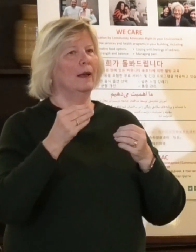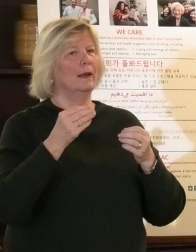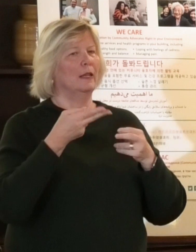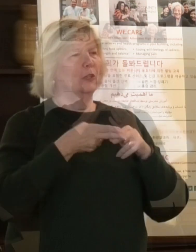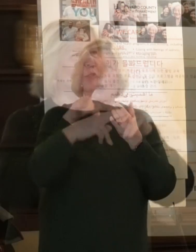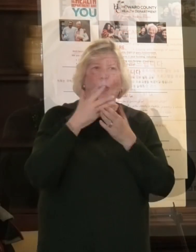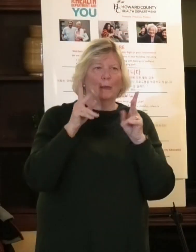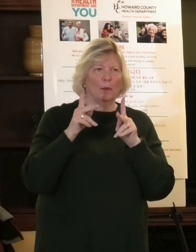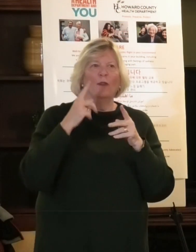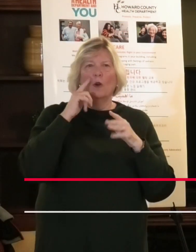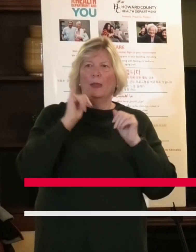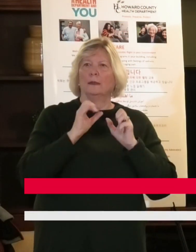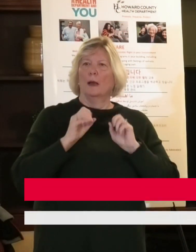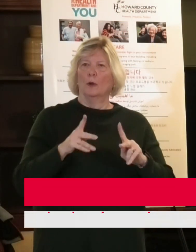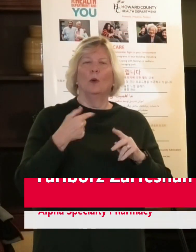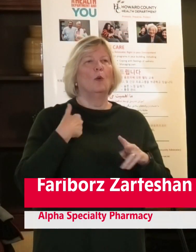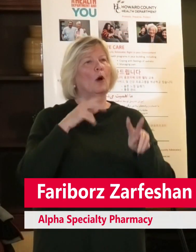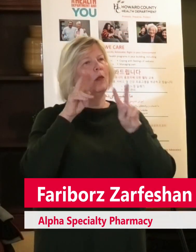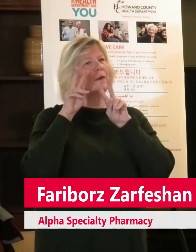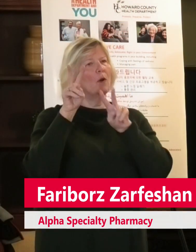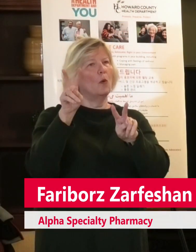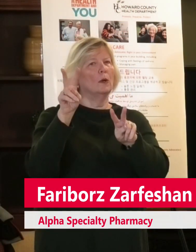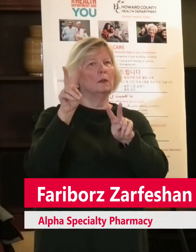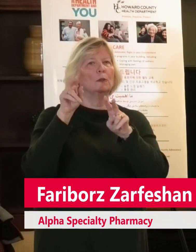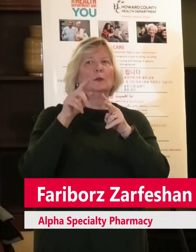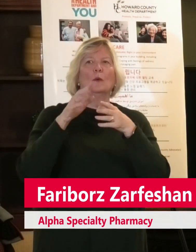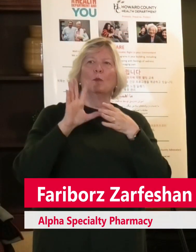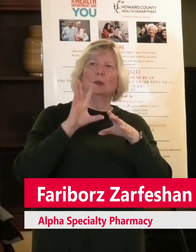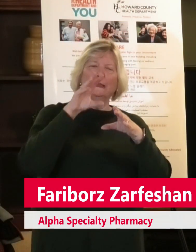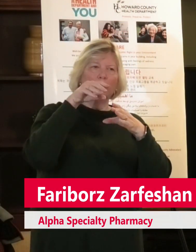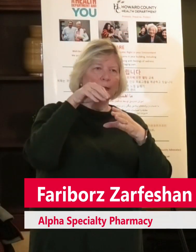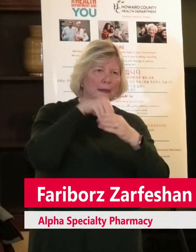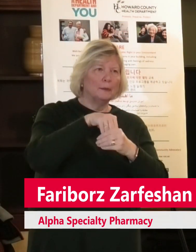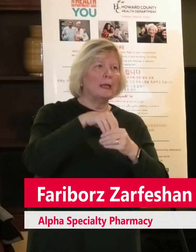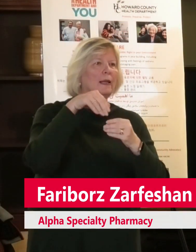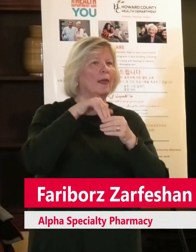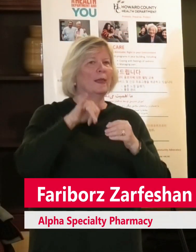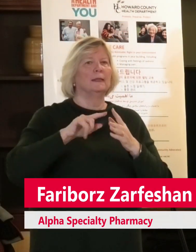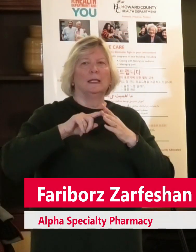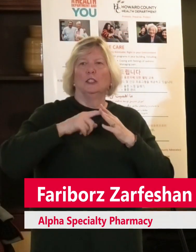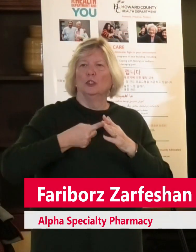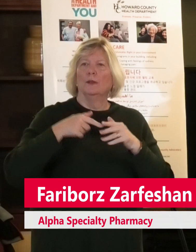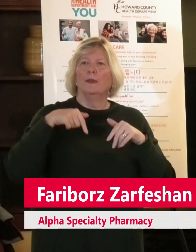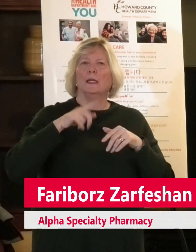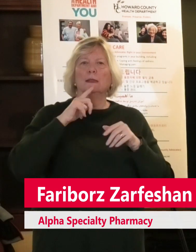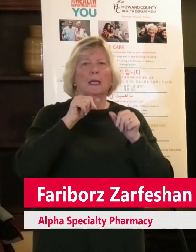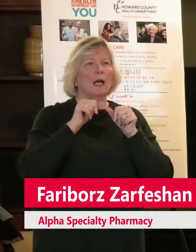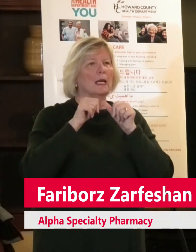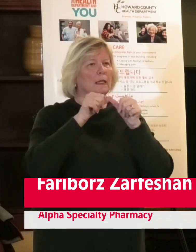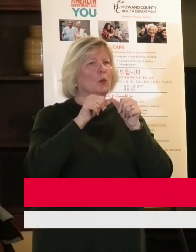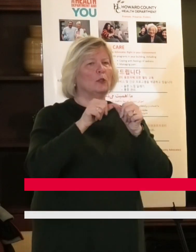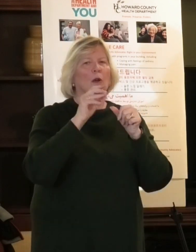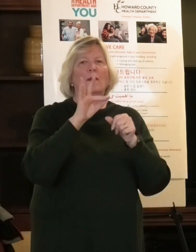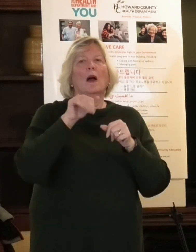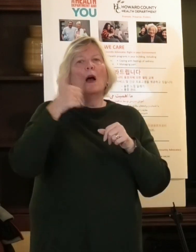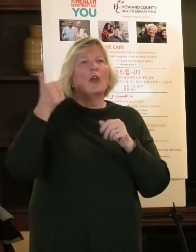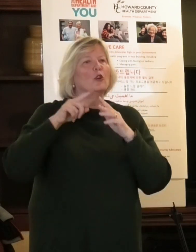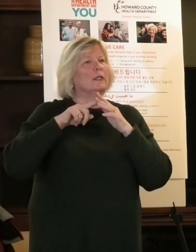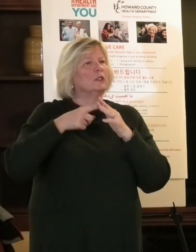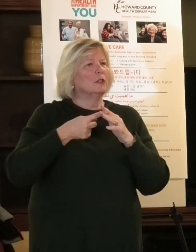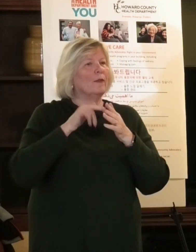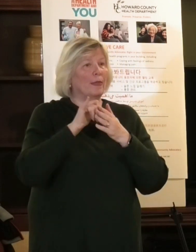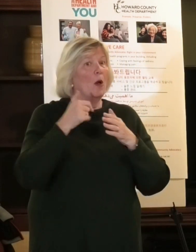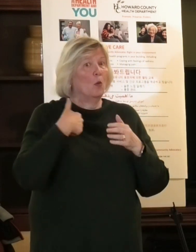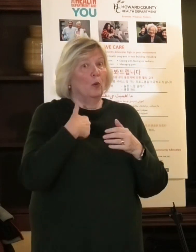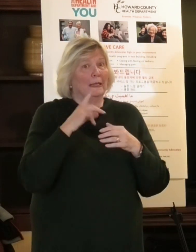the community. We're very much looking forward to participating in this initiative. This is a continuation of other initiatives which